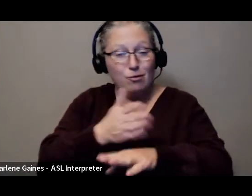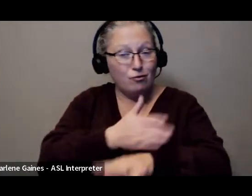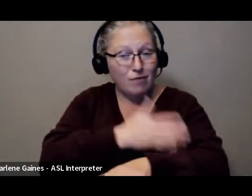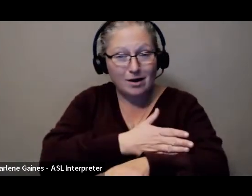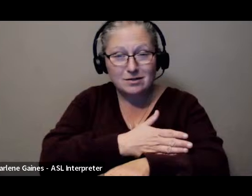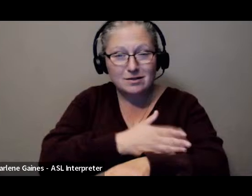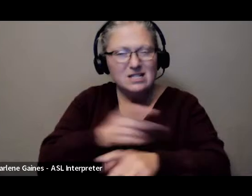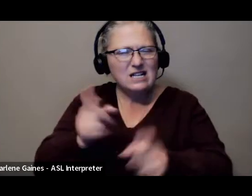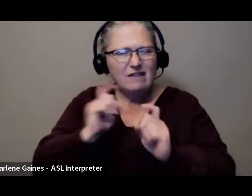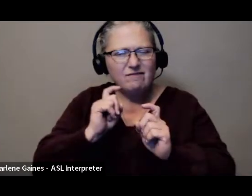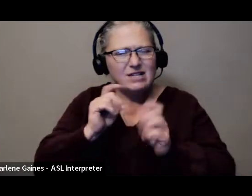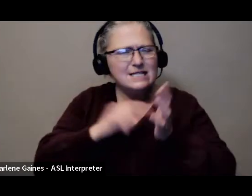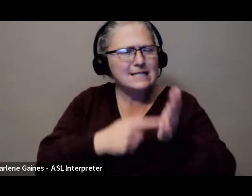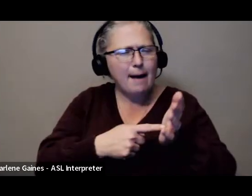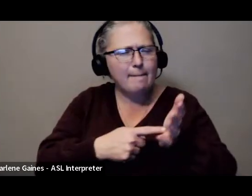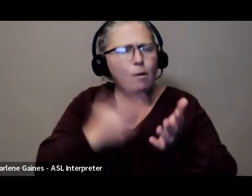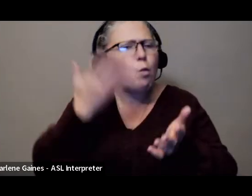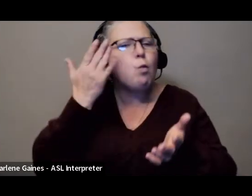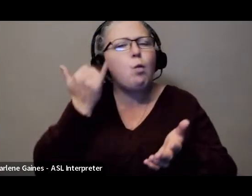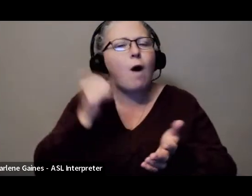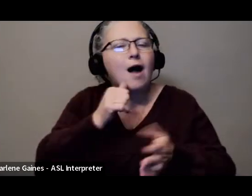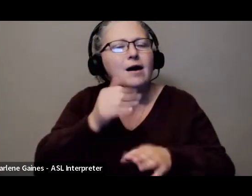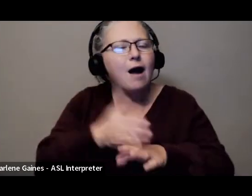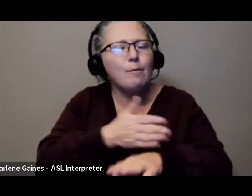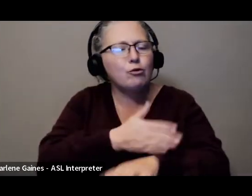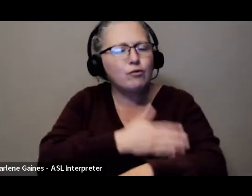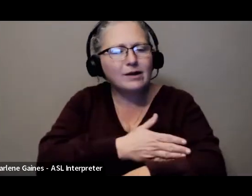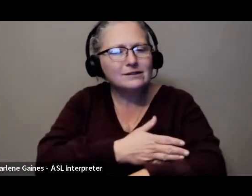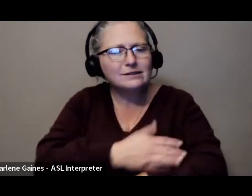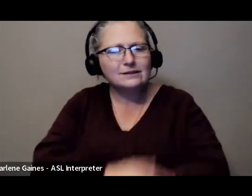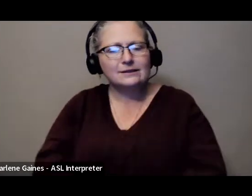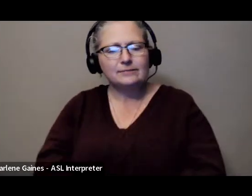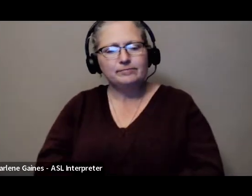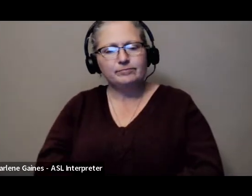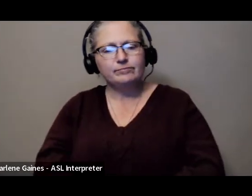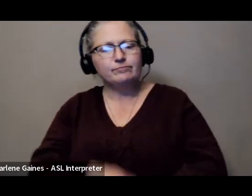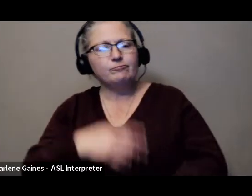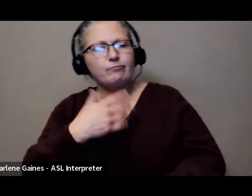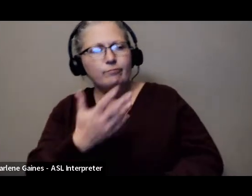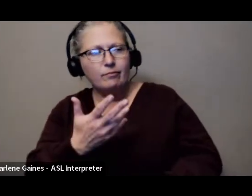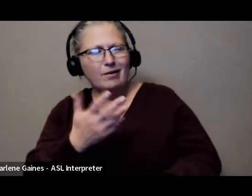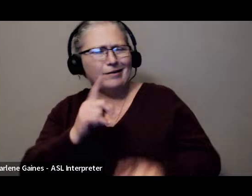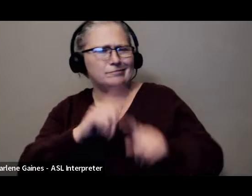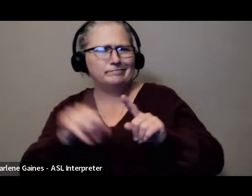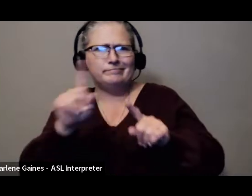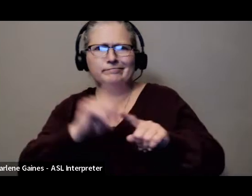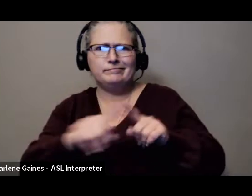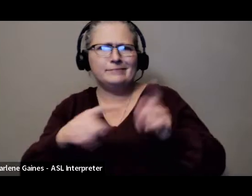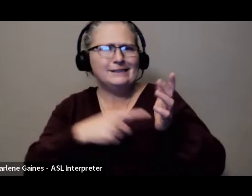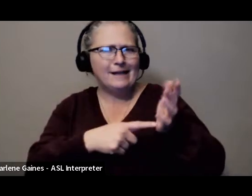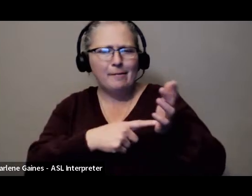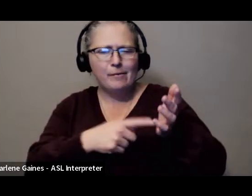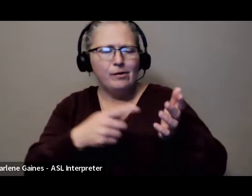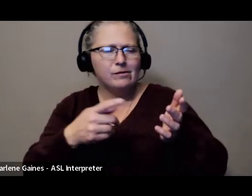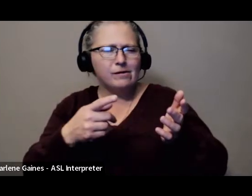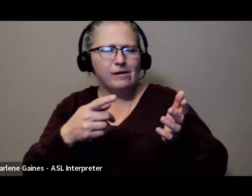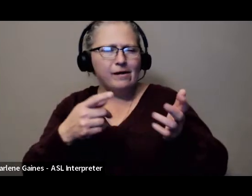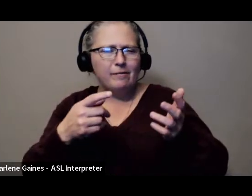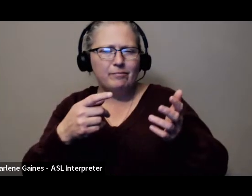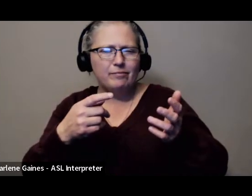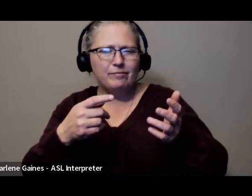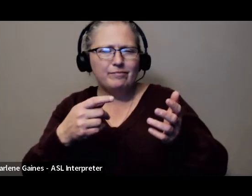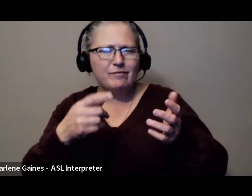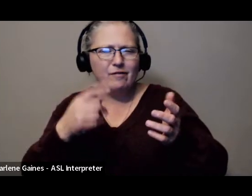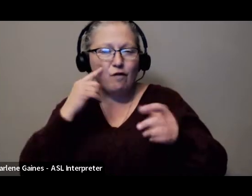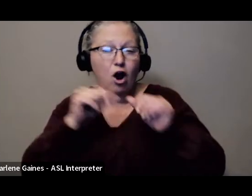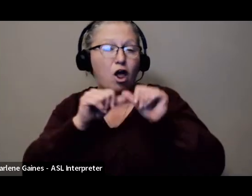Could you give us some examples of why they wouldn't be progressing? All sorts of examples. We see that a lot in our